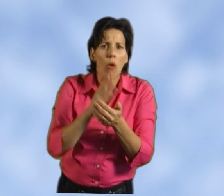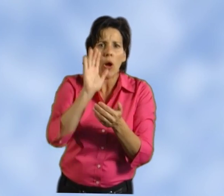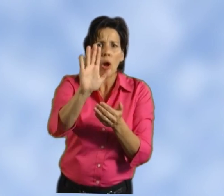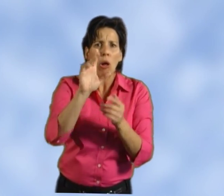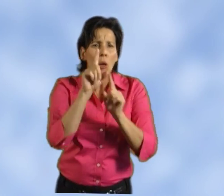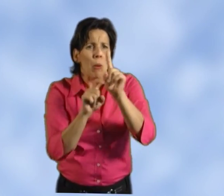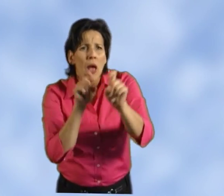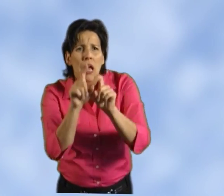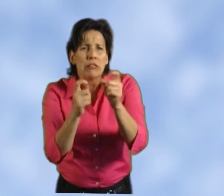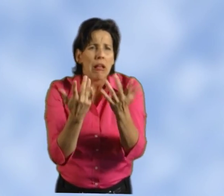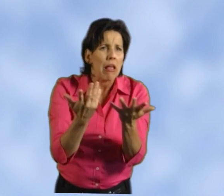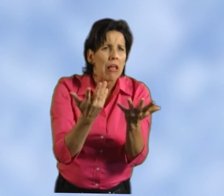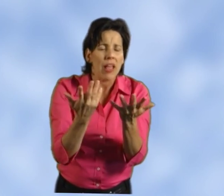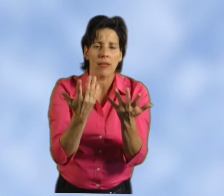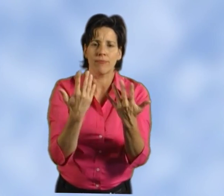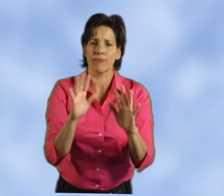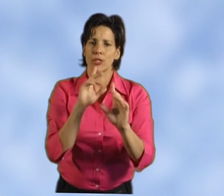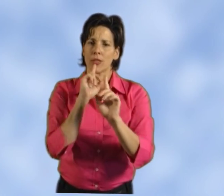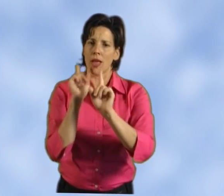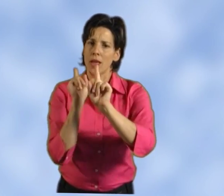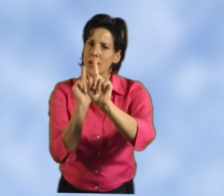and that all of your questions are answered.